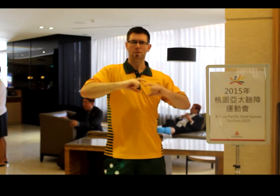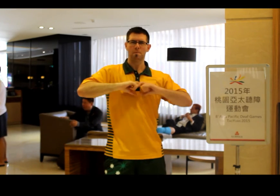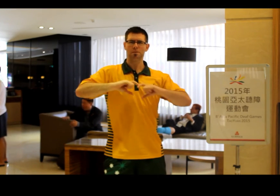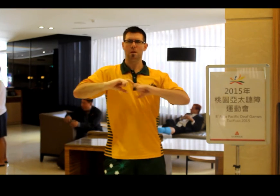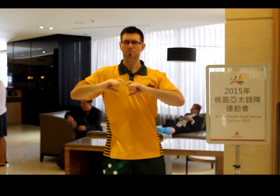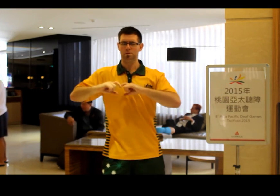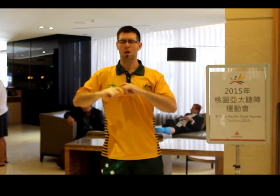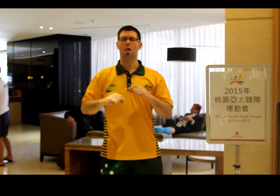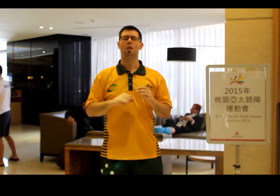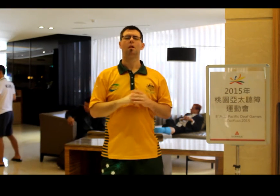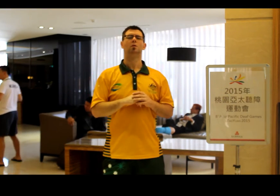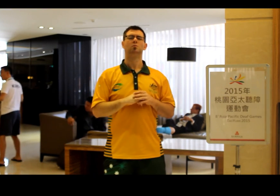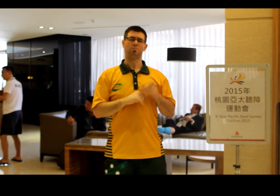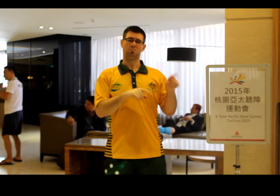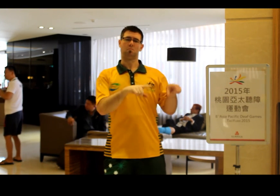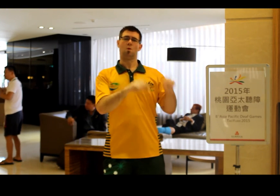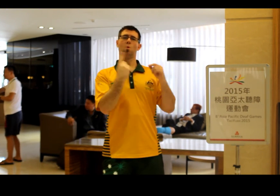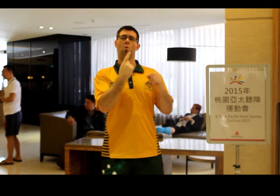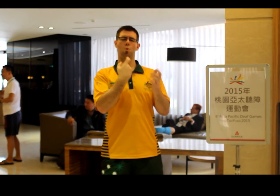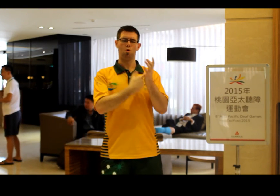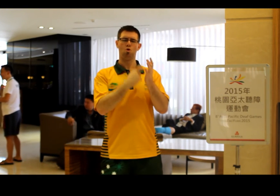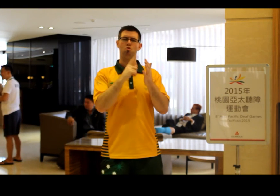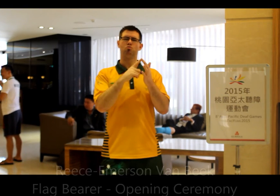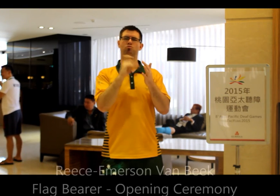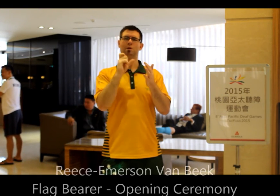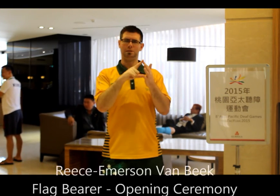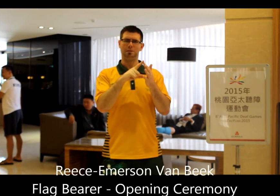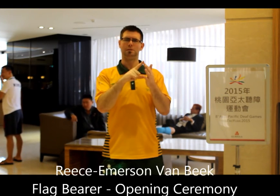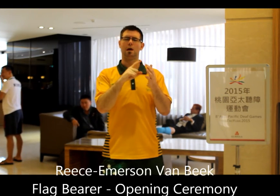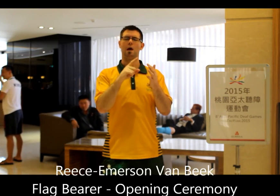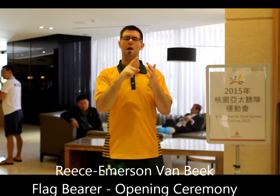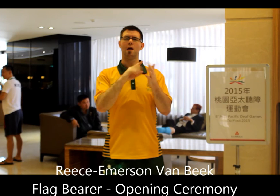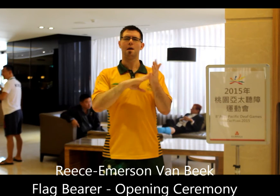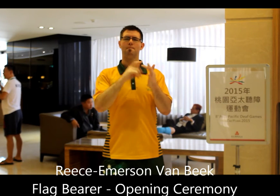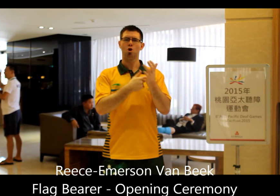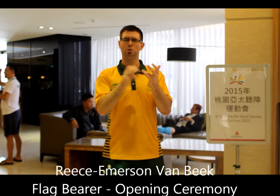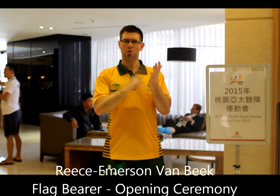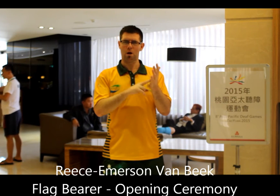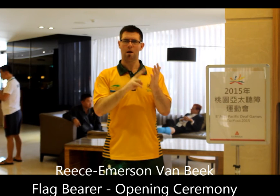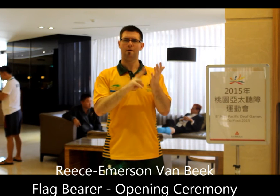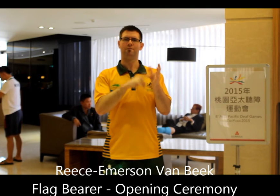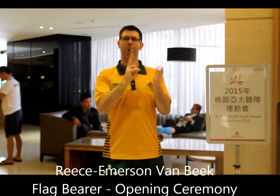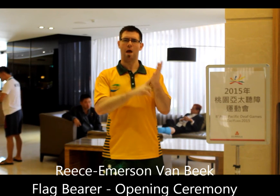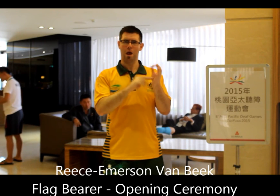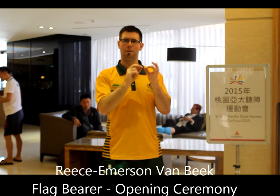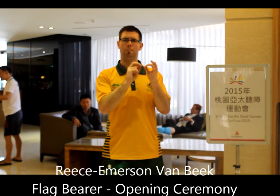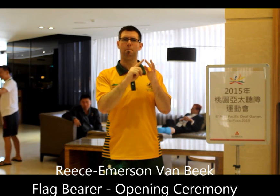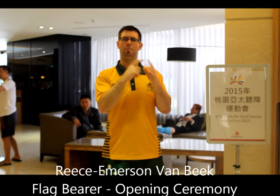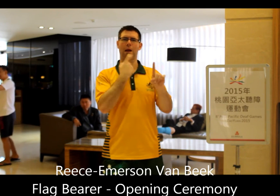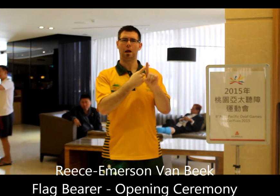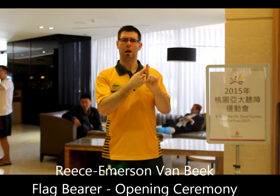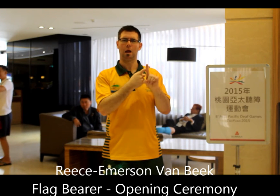2013, and won various medals. And that person is Rhys Emerson Van